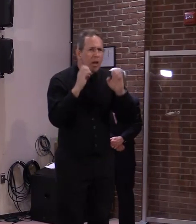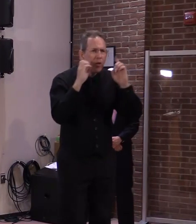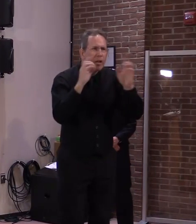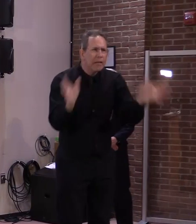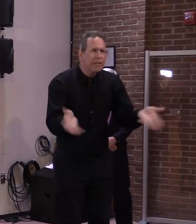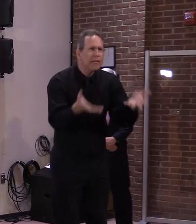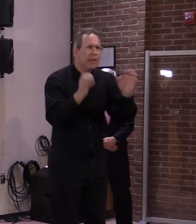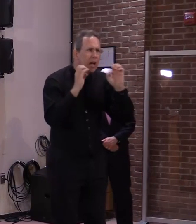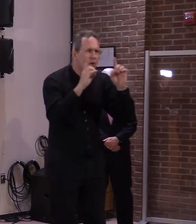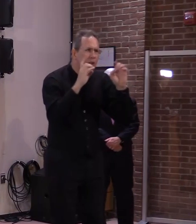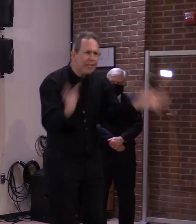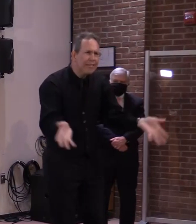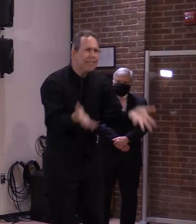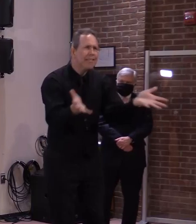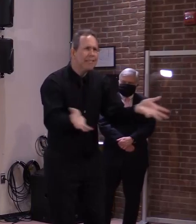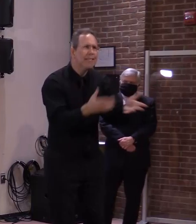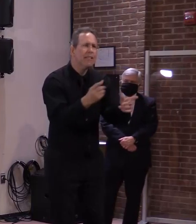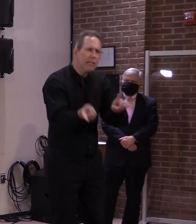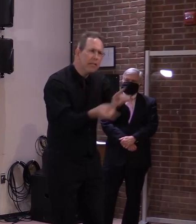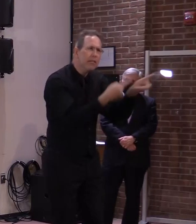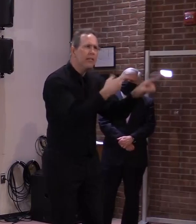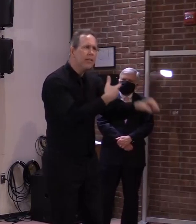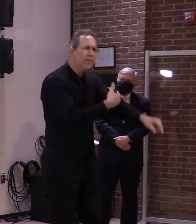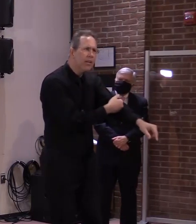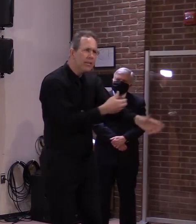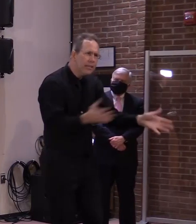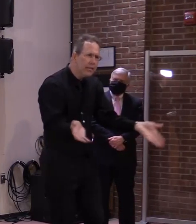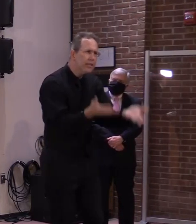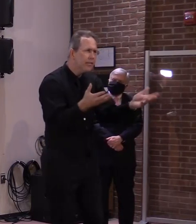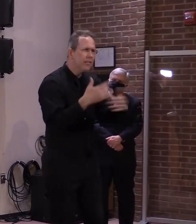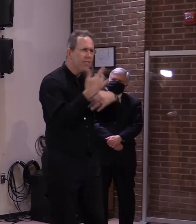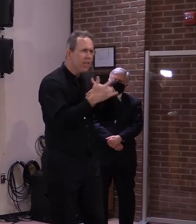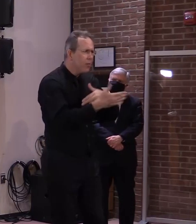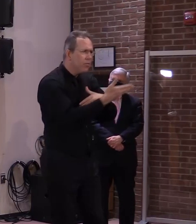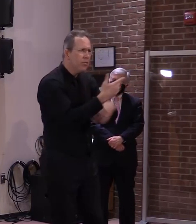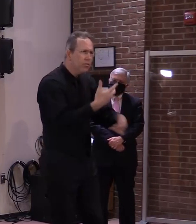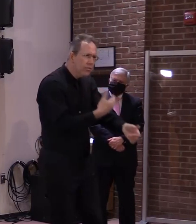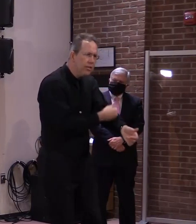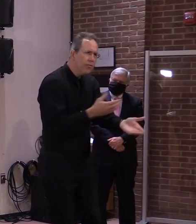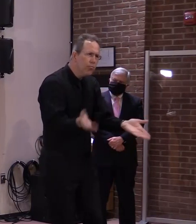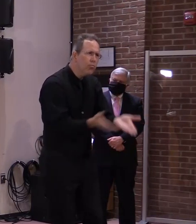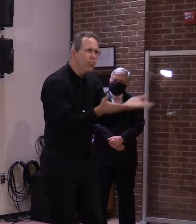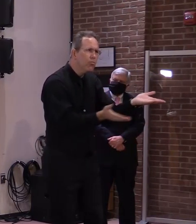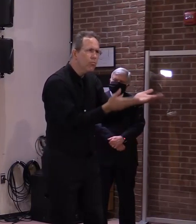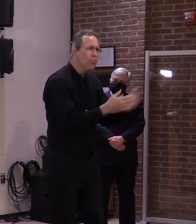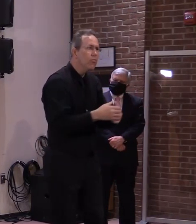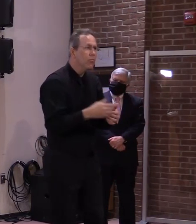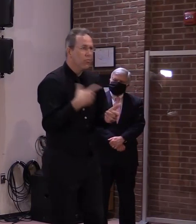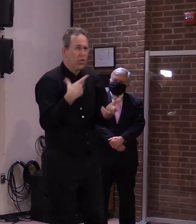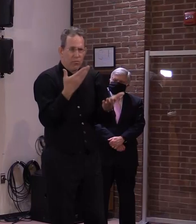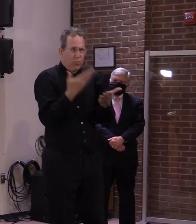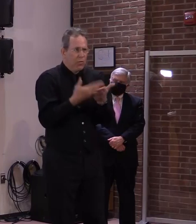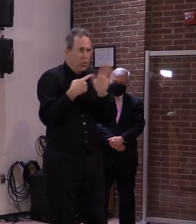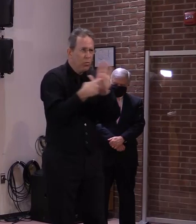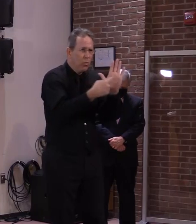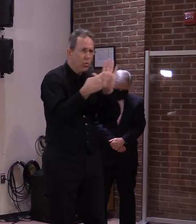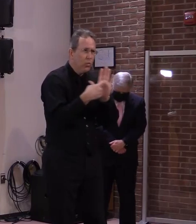their vaccinations when they are able. I think it's proven that it's safe, it's